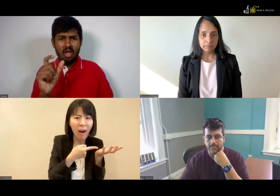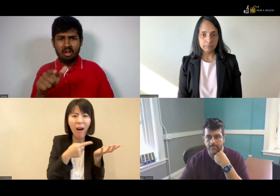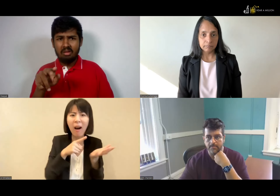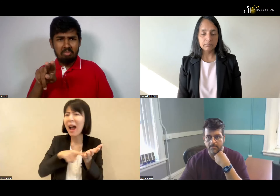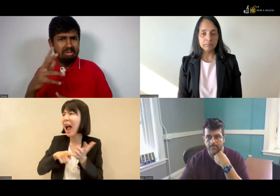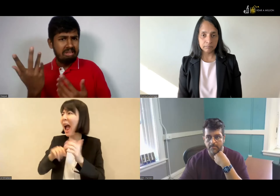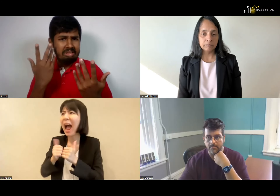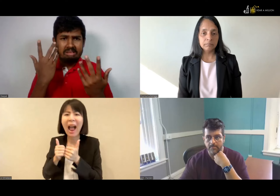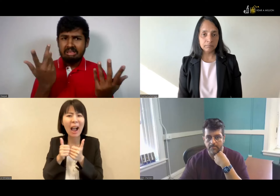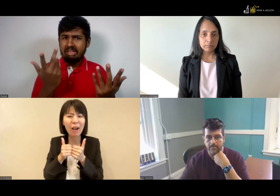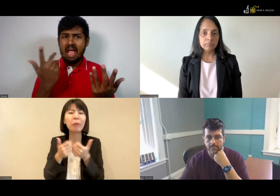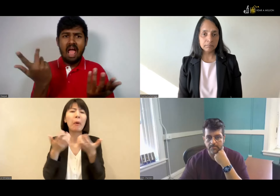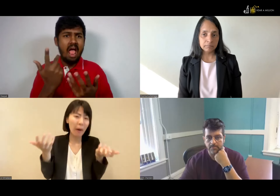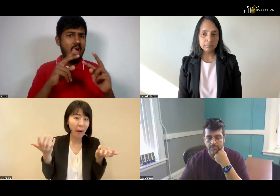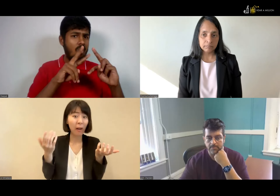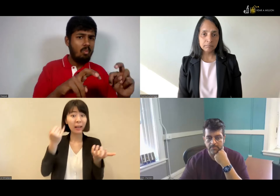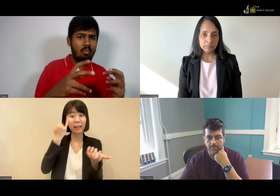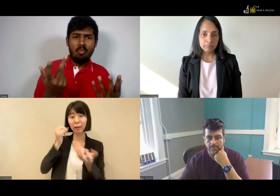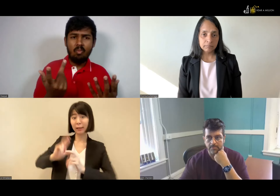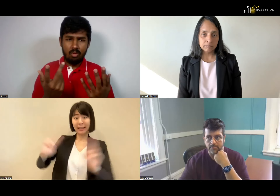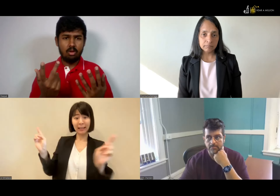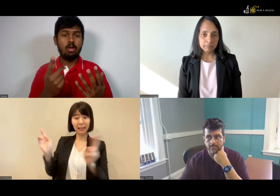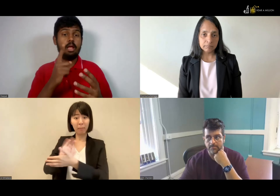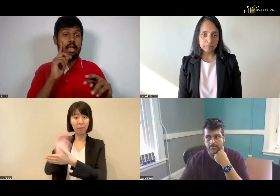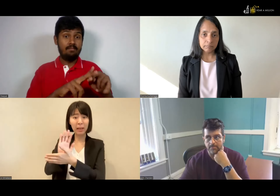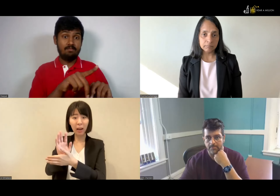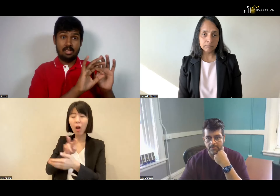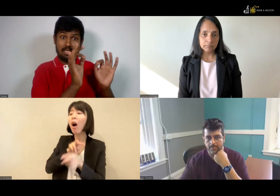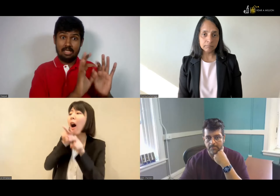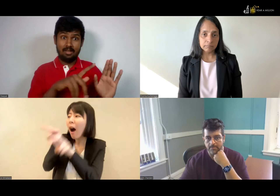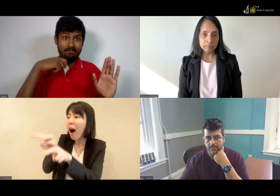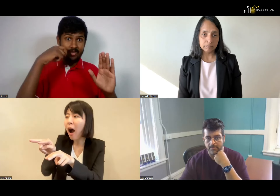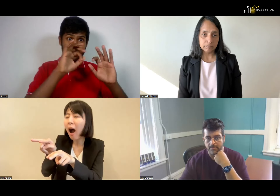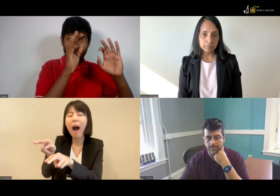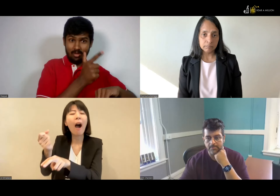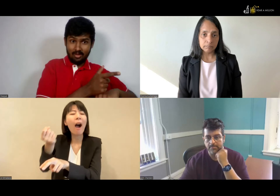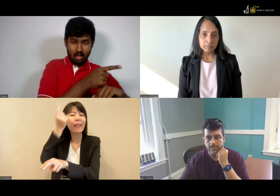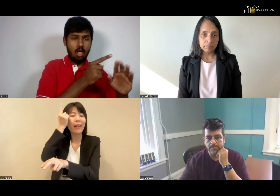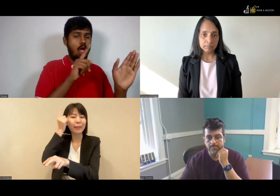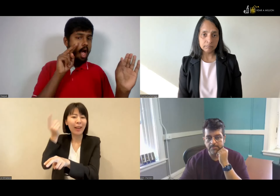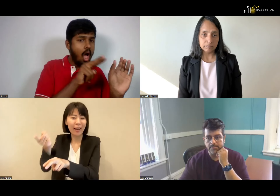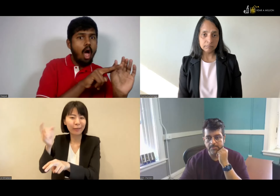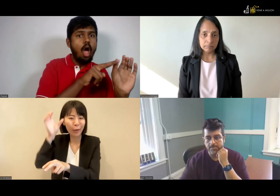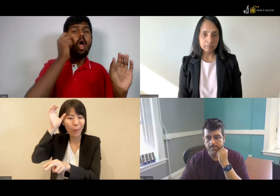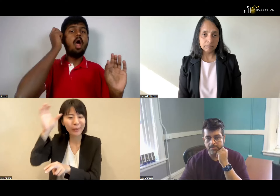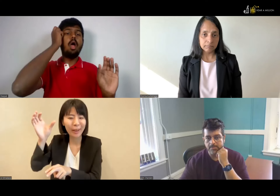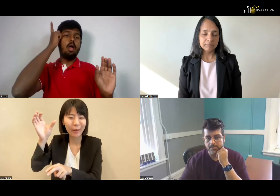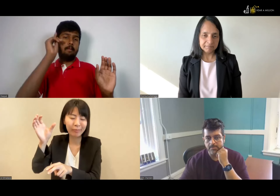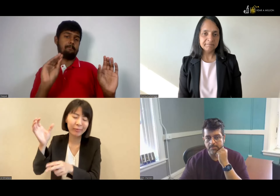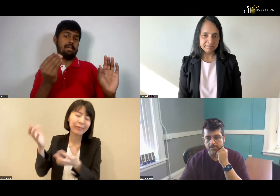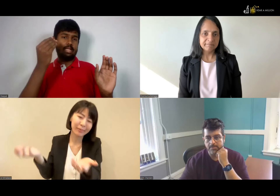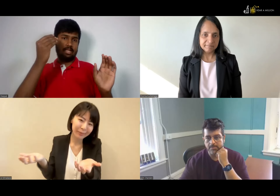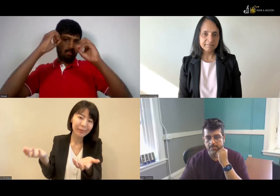words, who don't understand what's the meaning of words, for them it's, I mean, it's, if the media is ready for them to